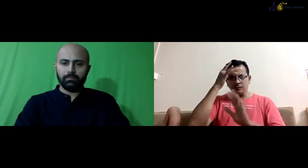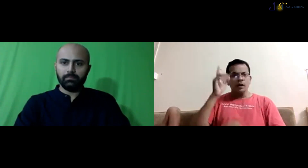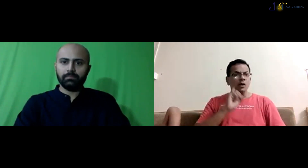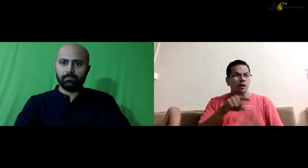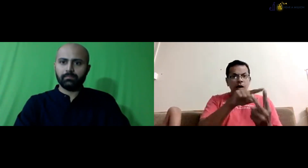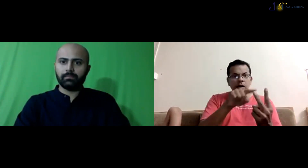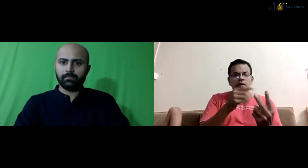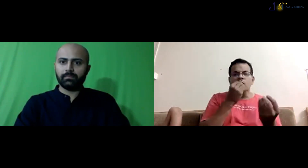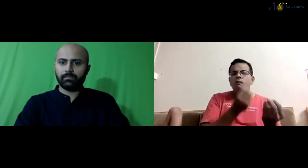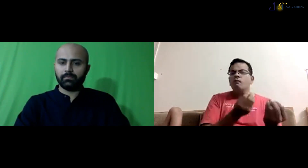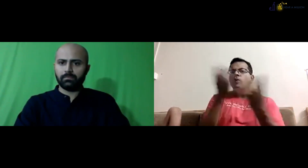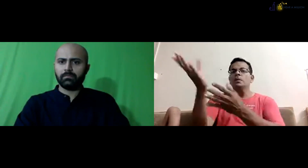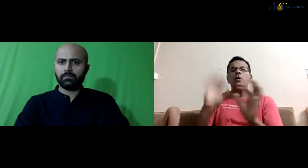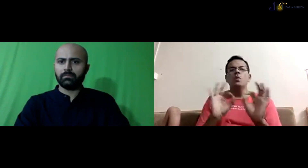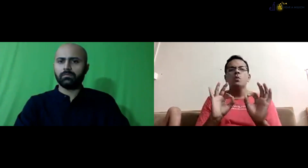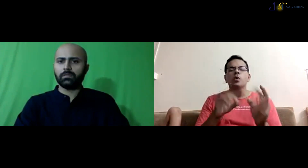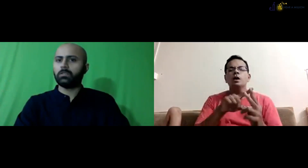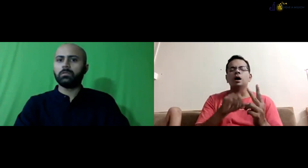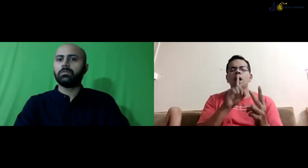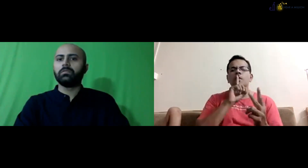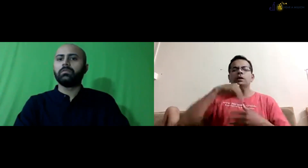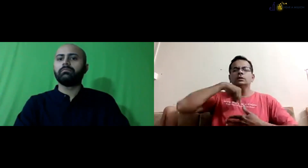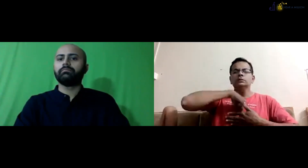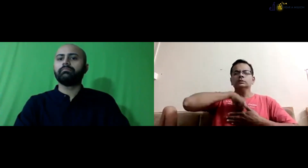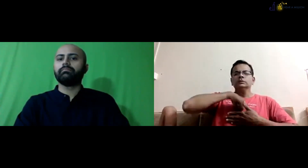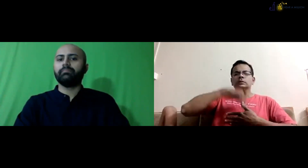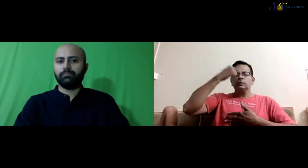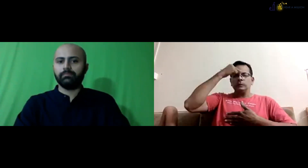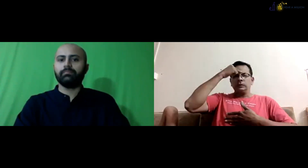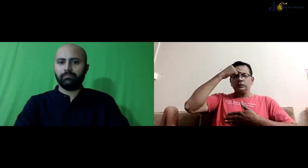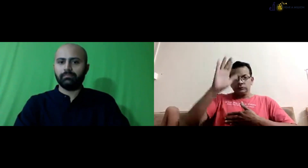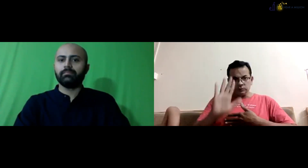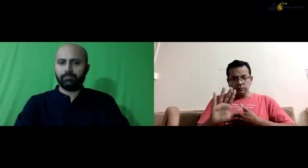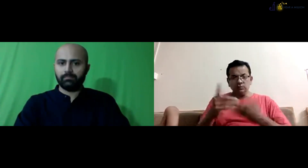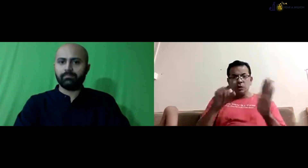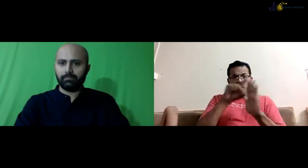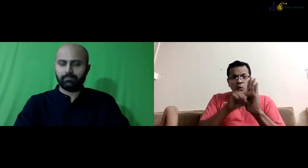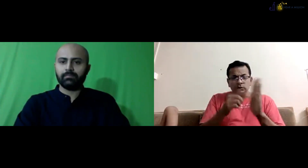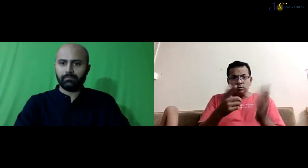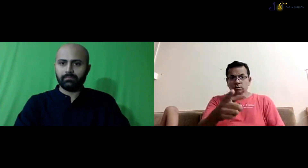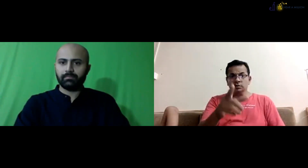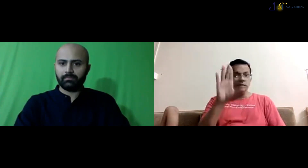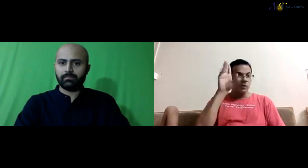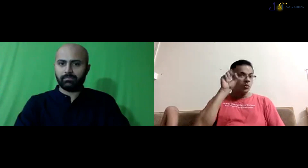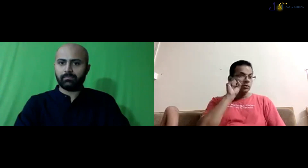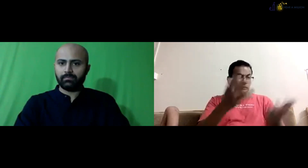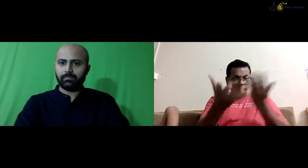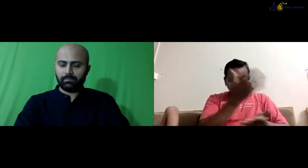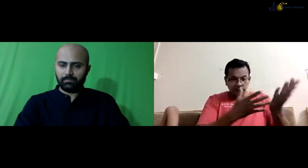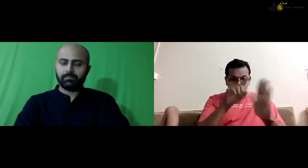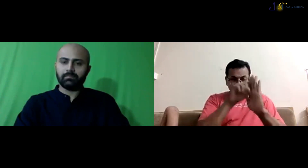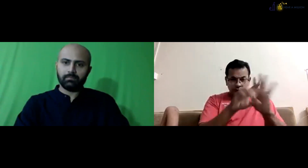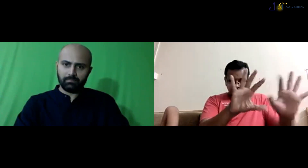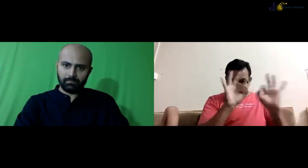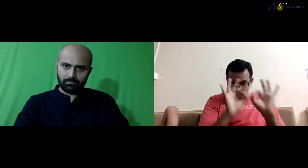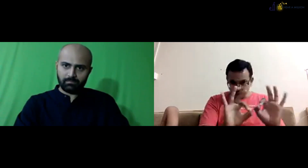have accessibility problem. As deaf people haven't informed them, they're just keeping their self and they